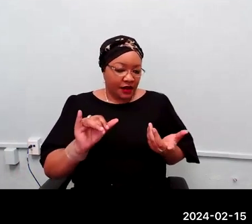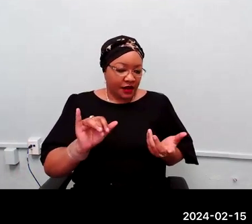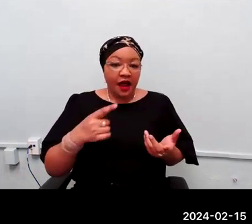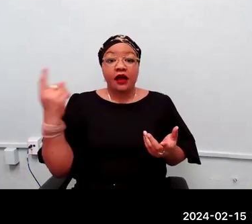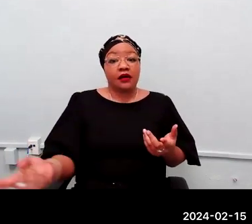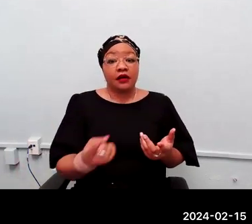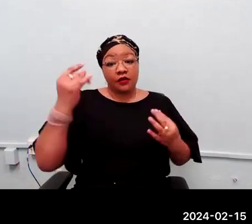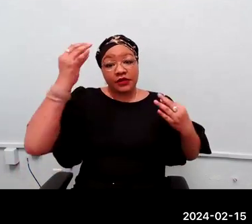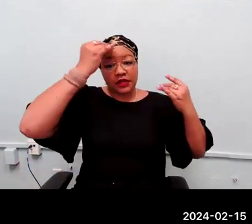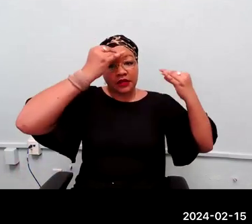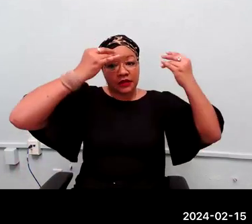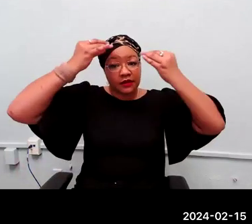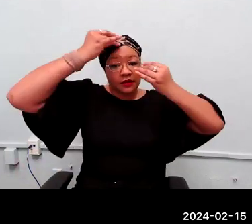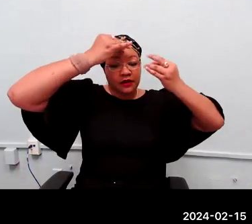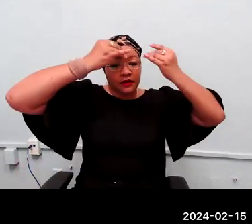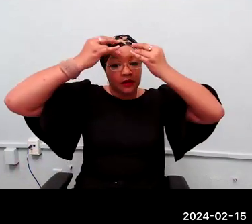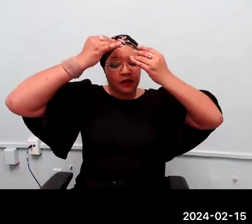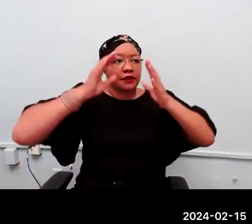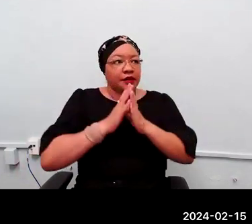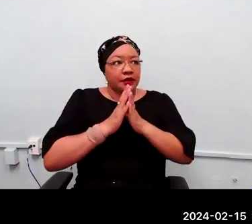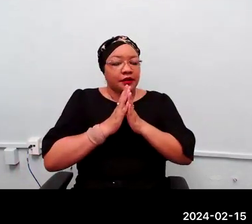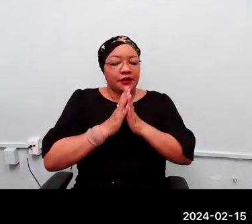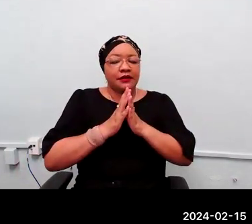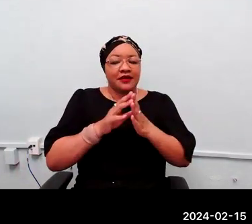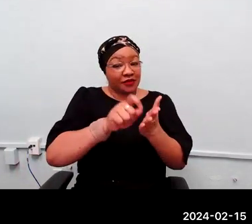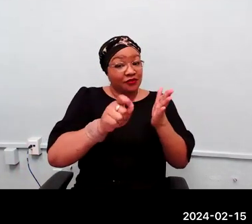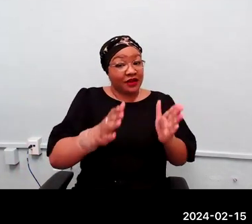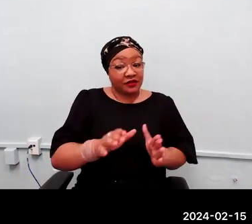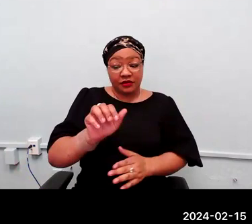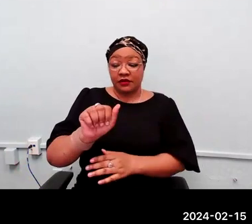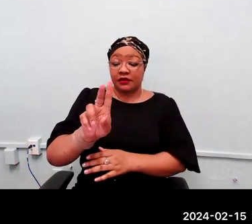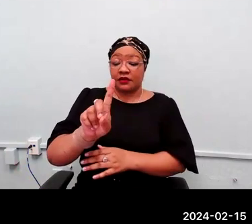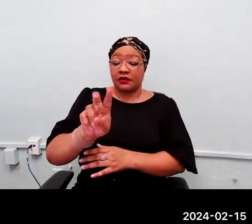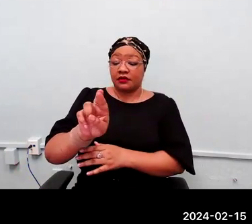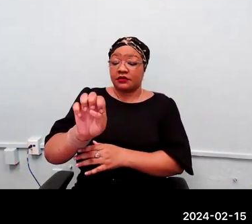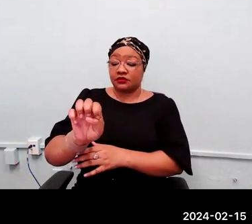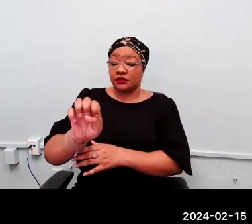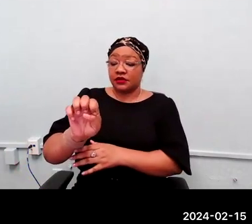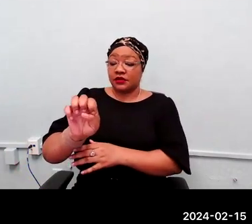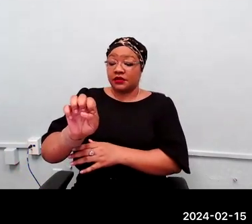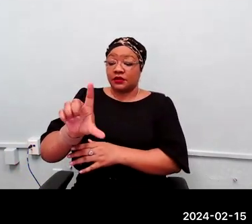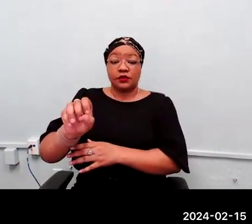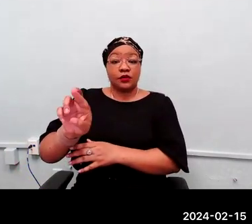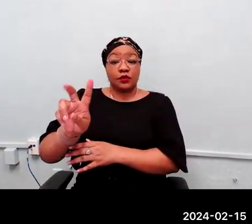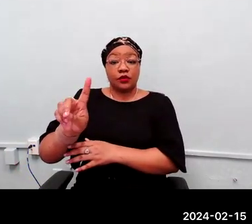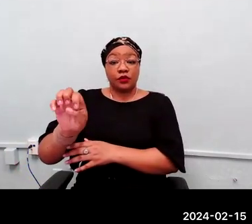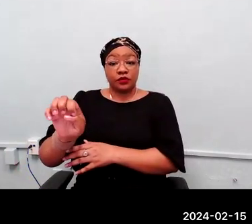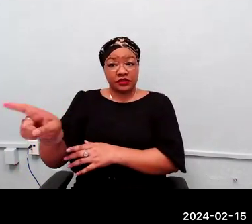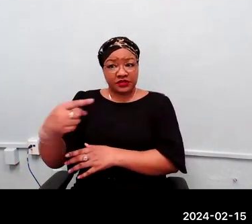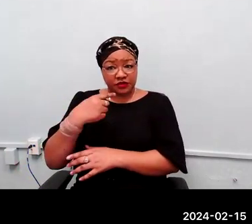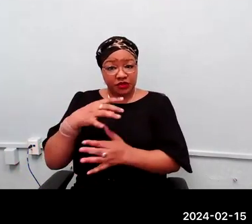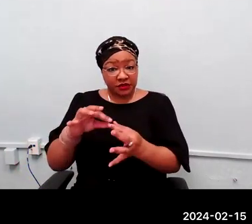think about like what Audre Lorde said, right? She said, the work is more important than the